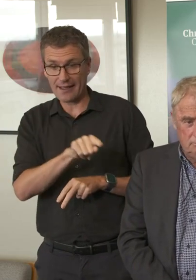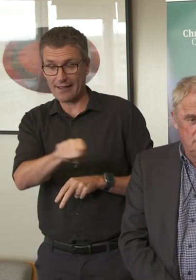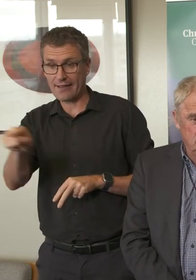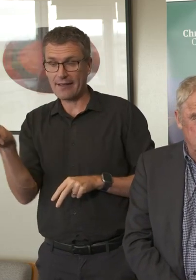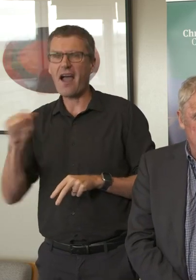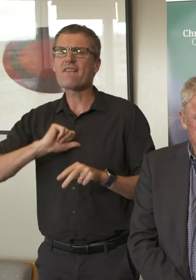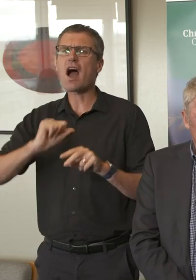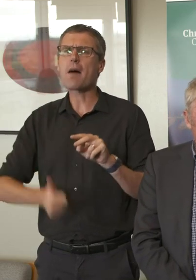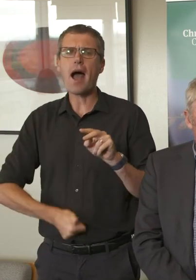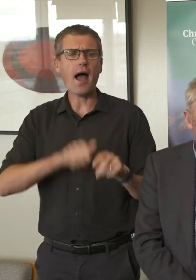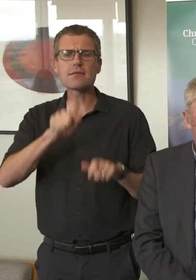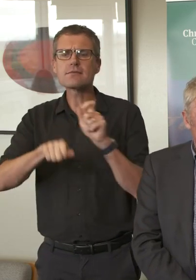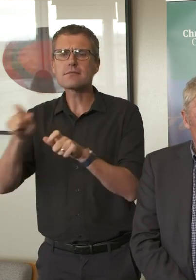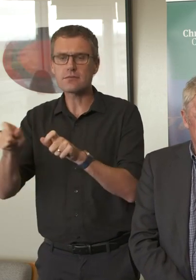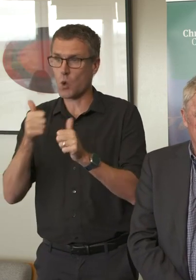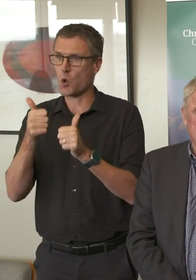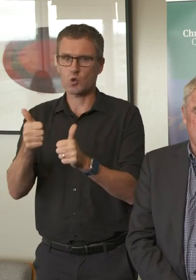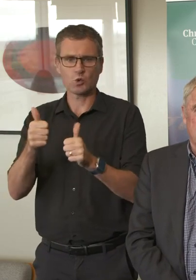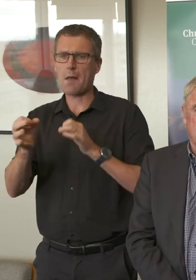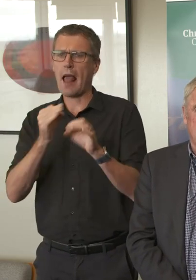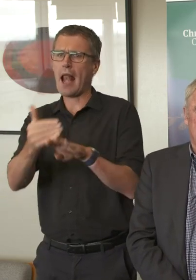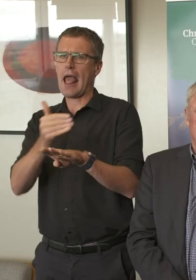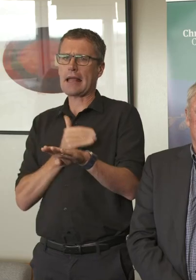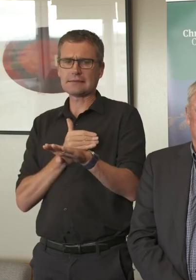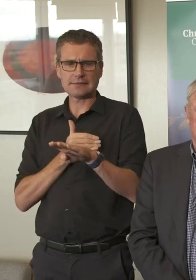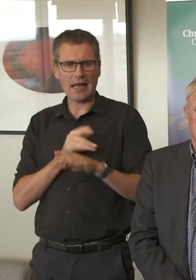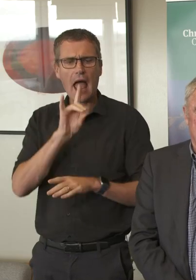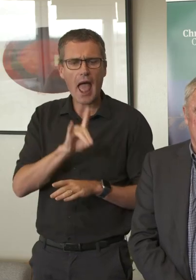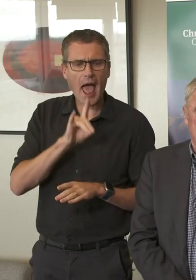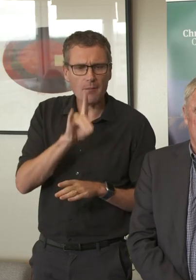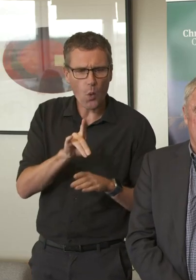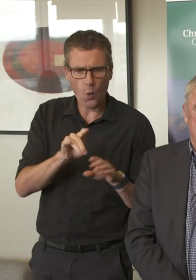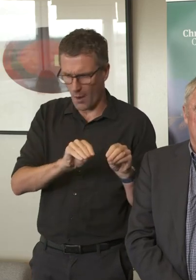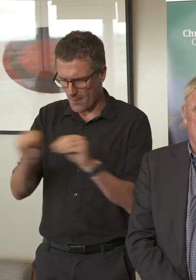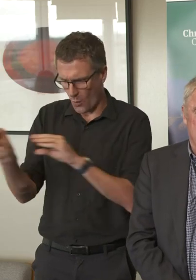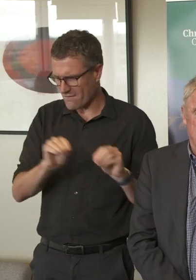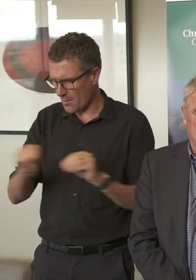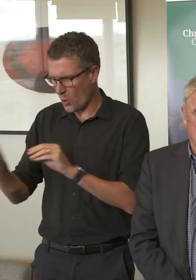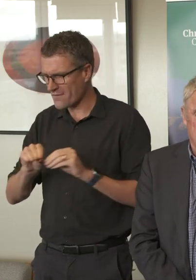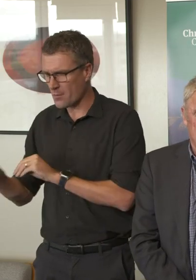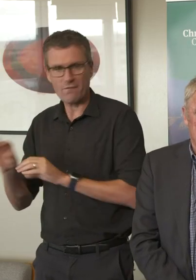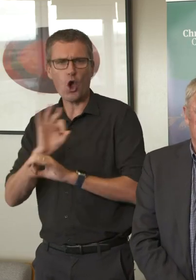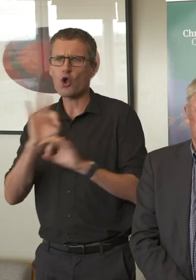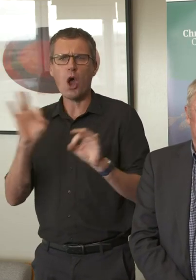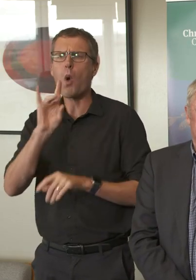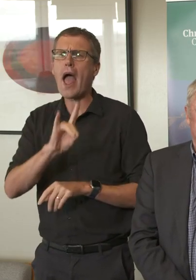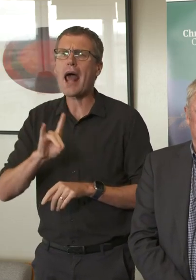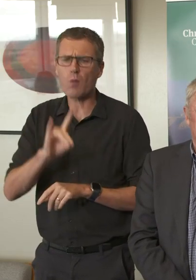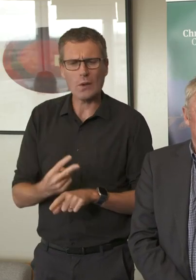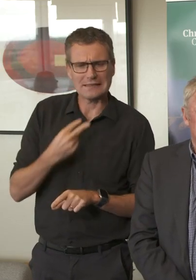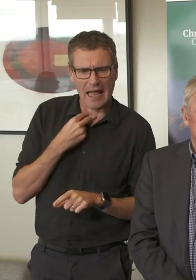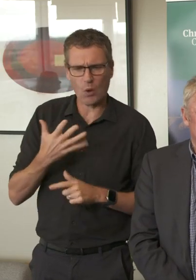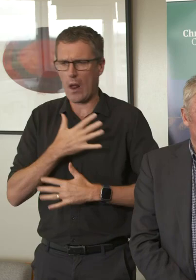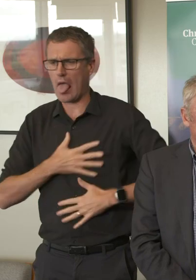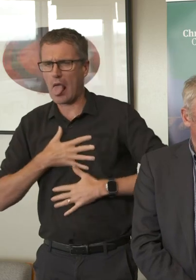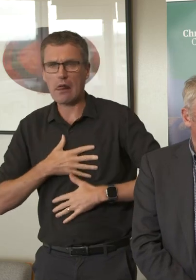very proactive, and they've moved their stock and done, so that I didn't see any stock that were distressed or caught in floodwaters.